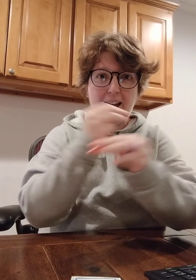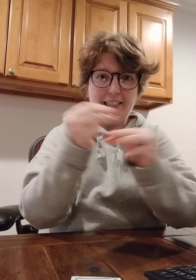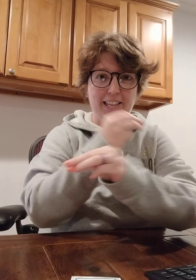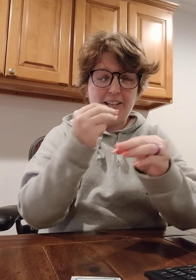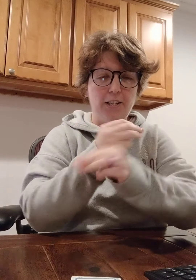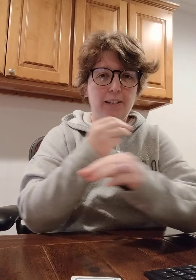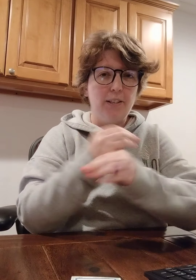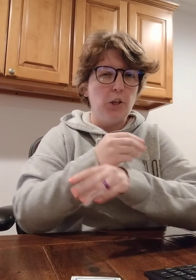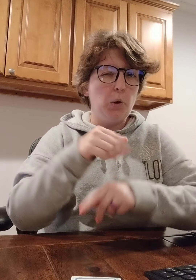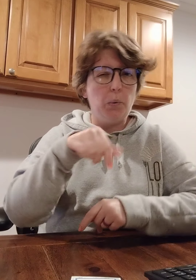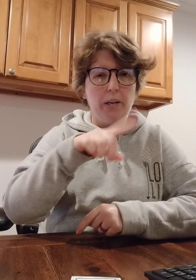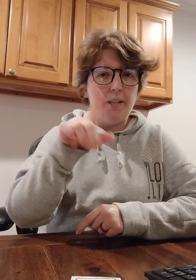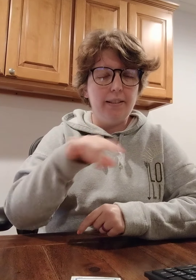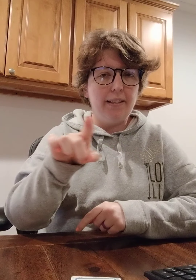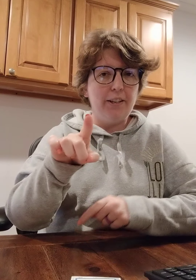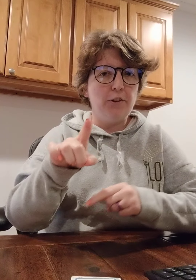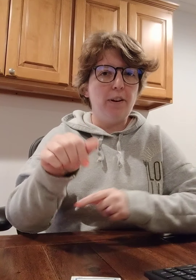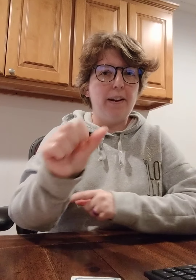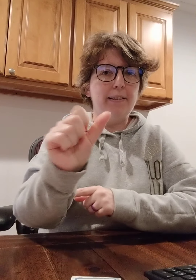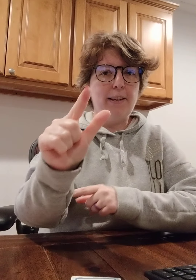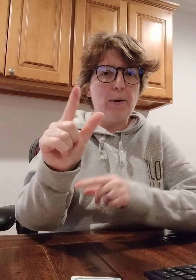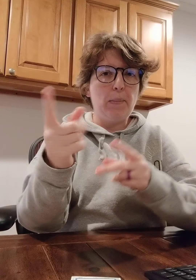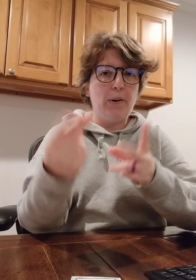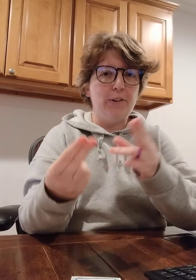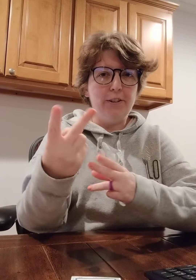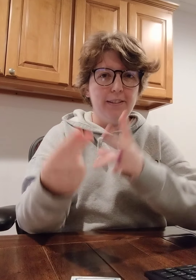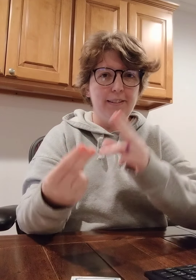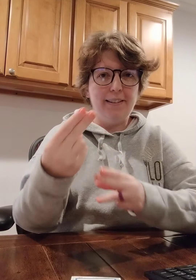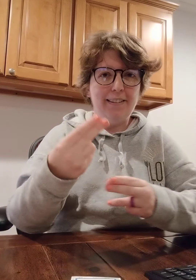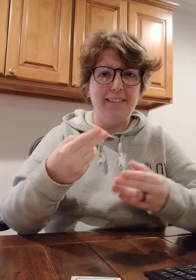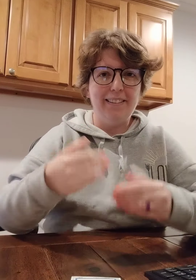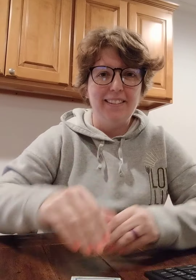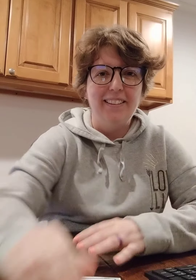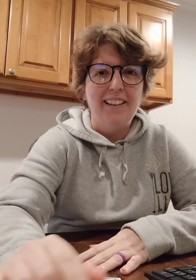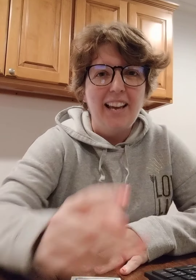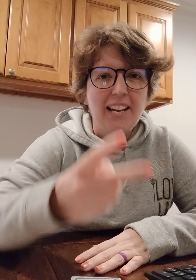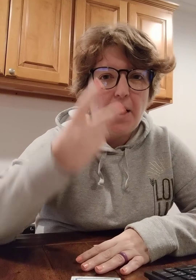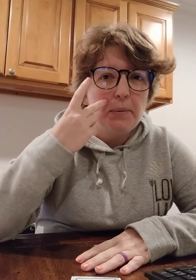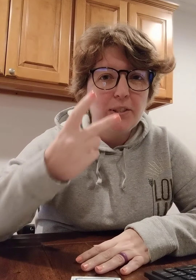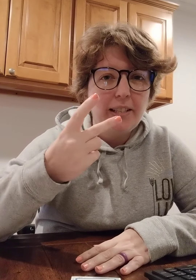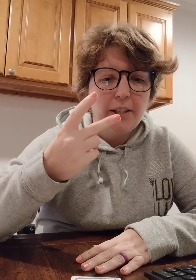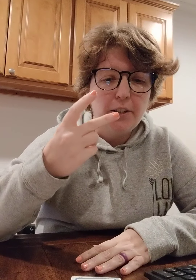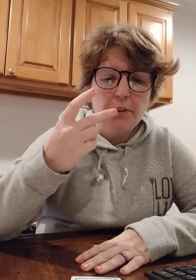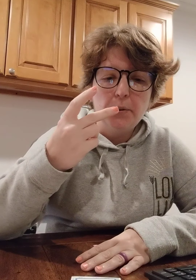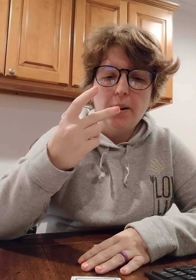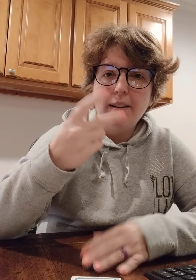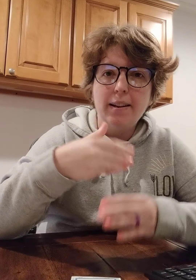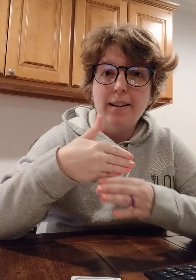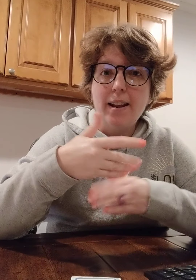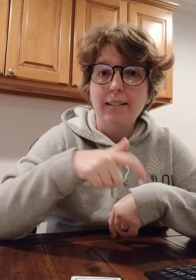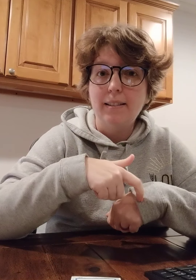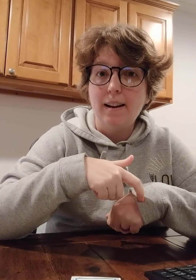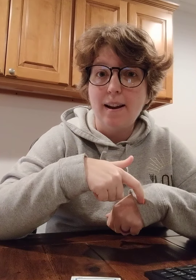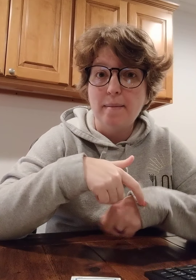math. Quiz your ASL partners. And I will see you next time.